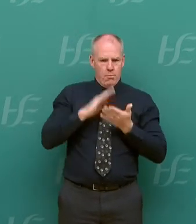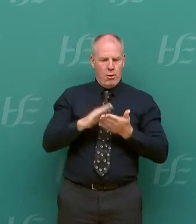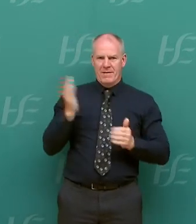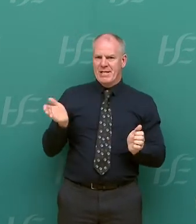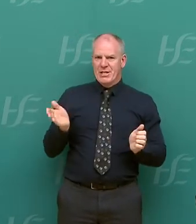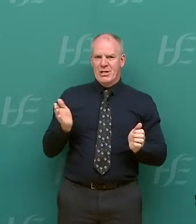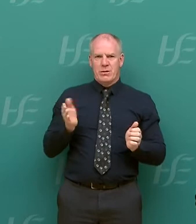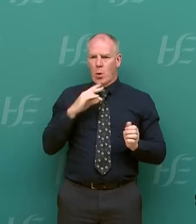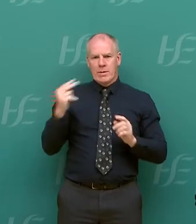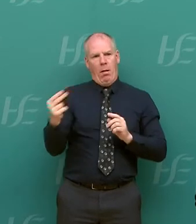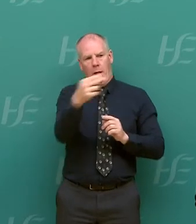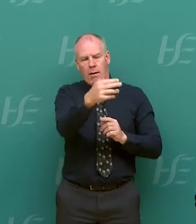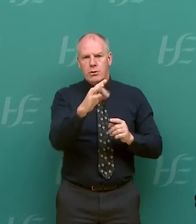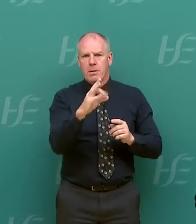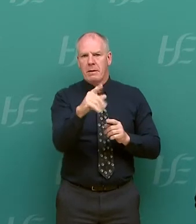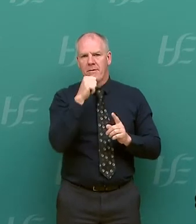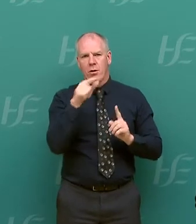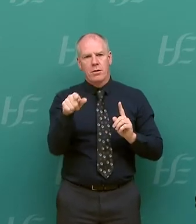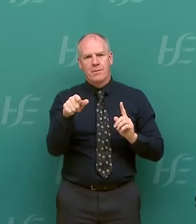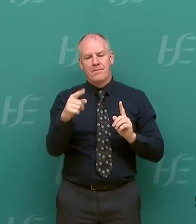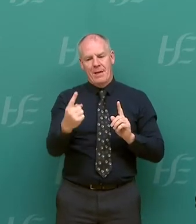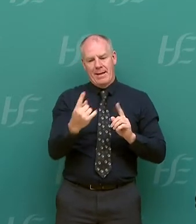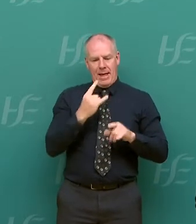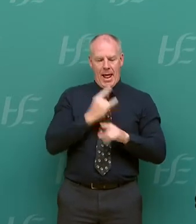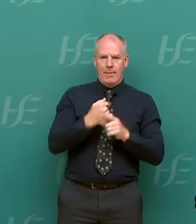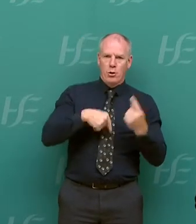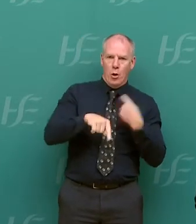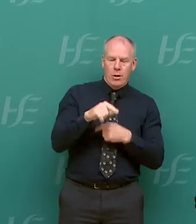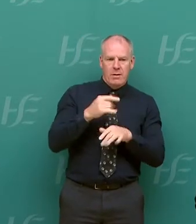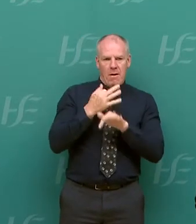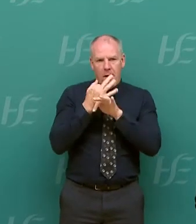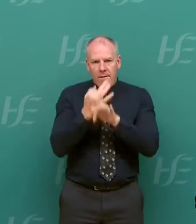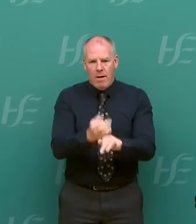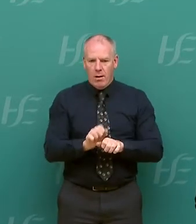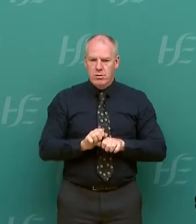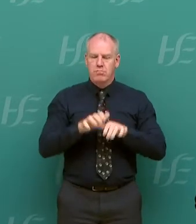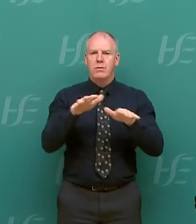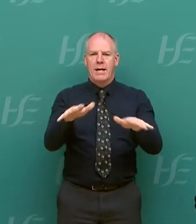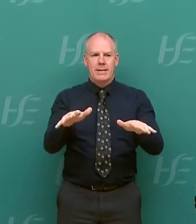need to go to a GP, and that helps us follow and track this disease.